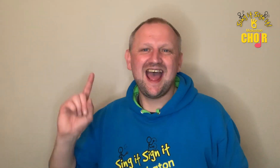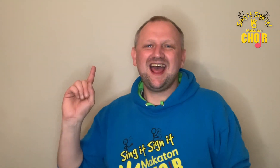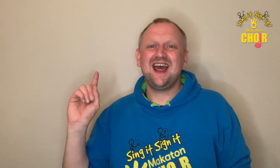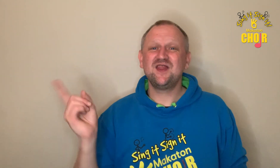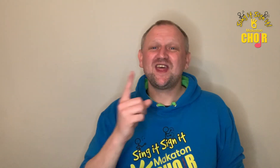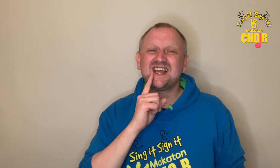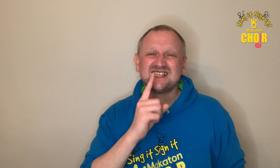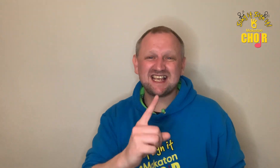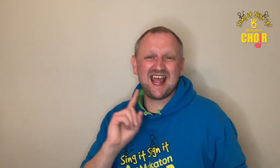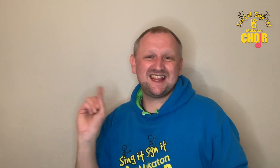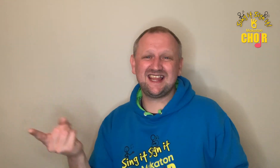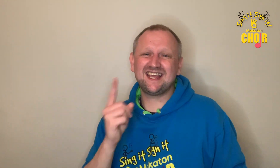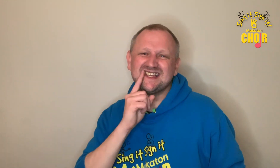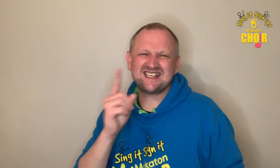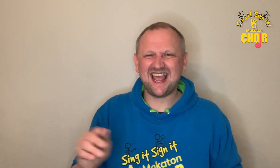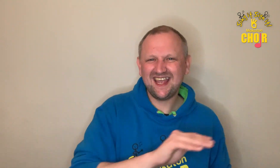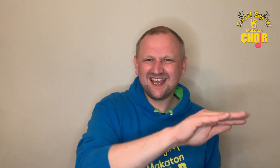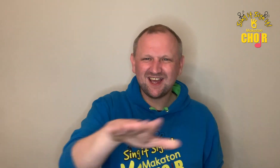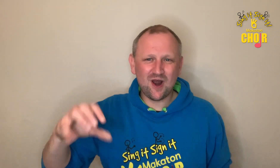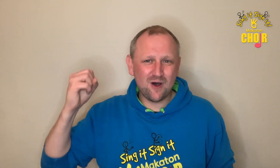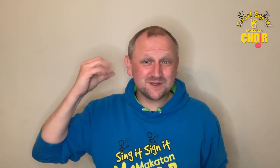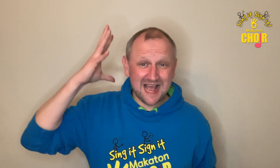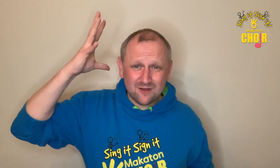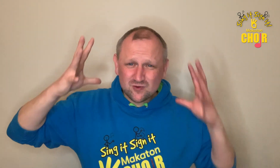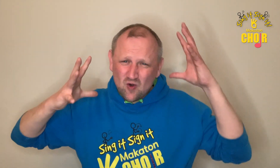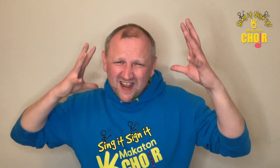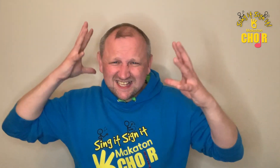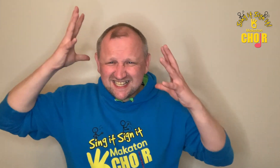They can say, they can say it all sounds crazy